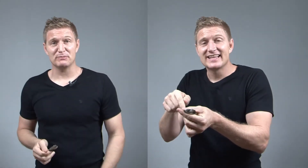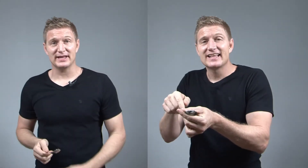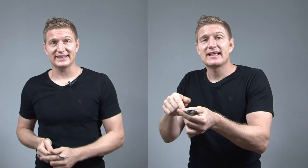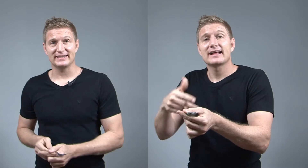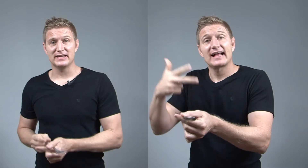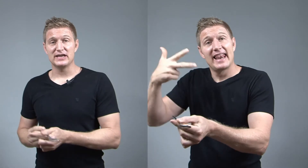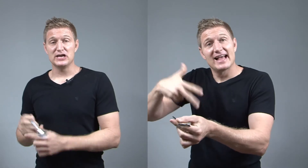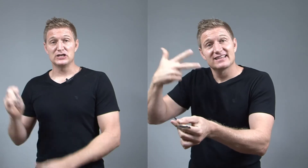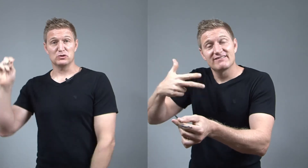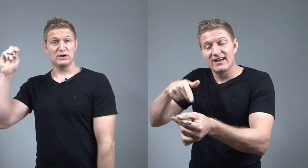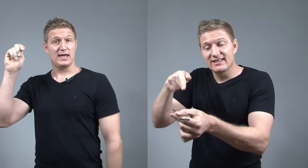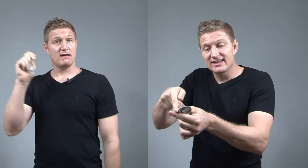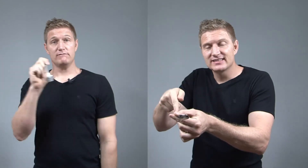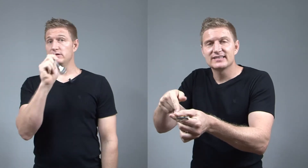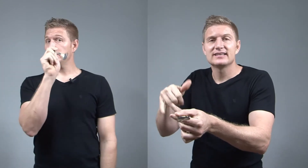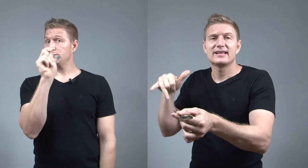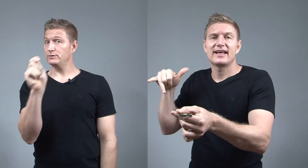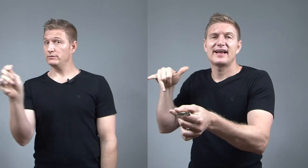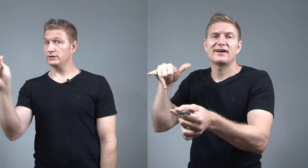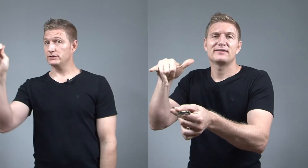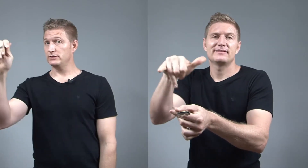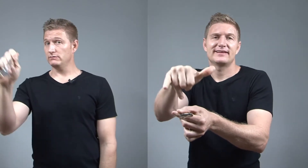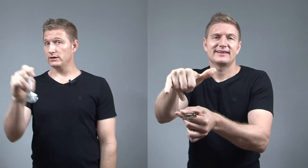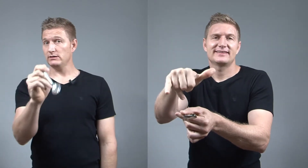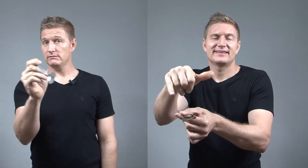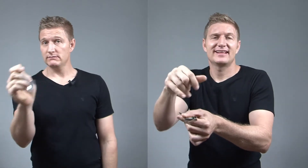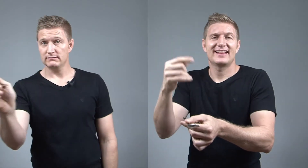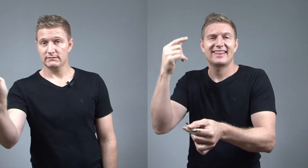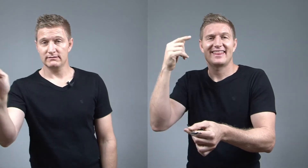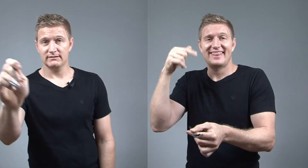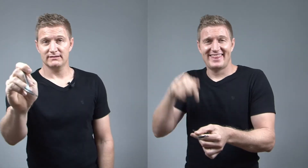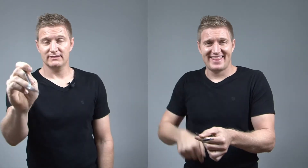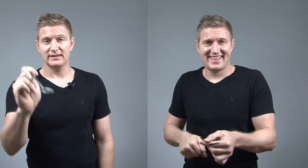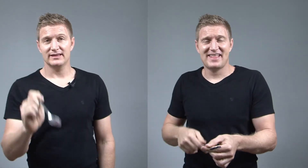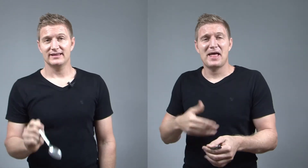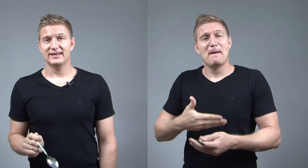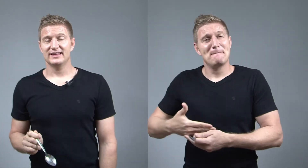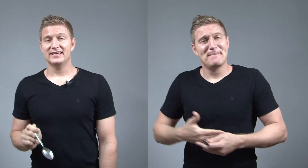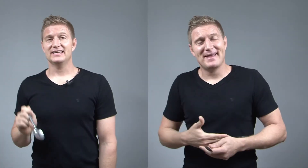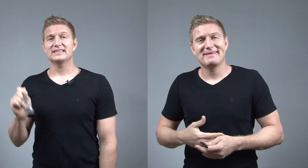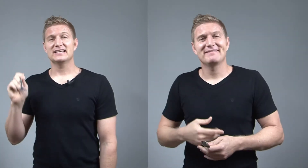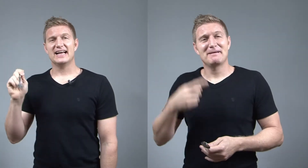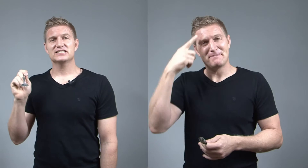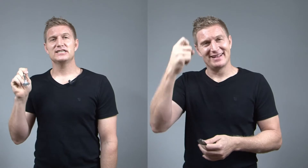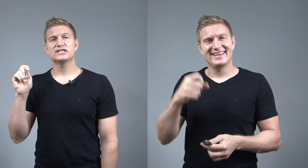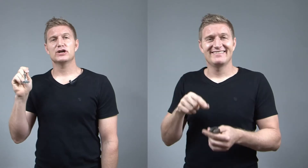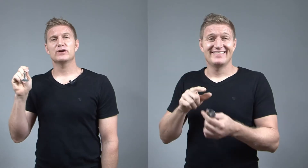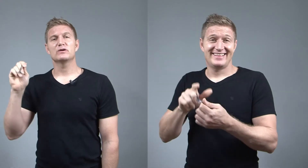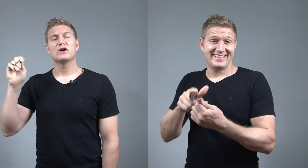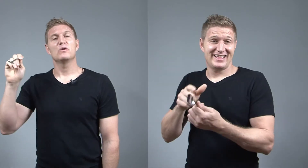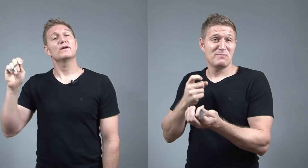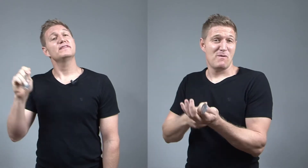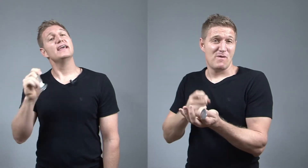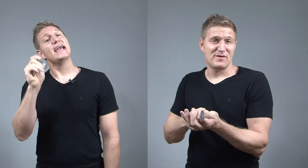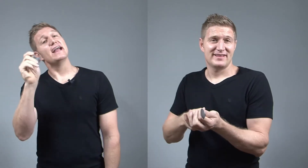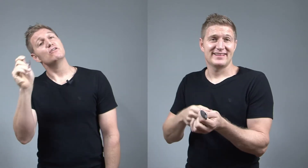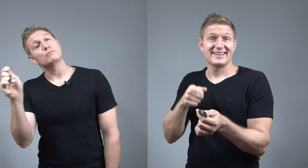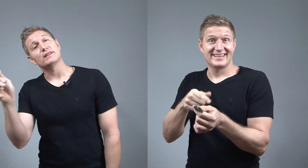aeroplane. So whatever the spoon is doing, it is actually showing what the aeroplane